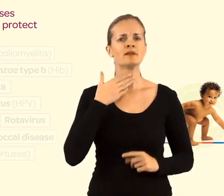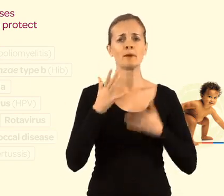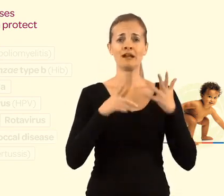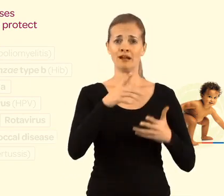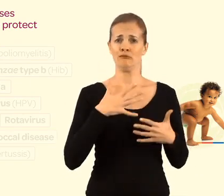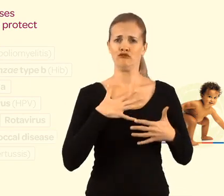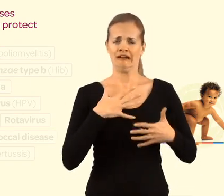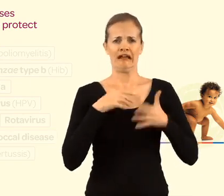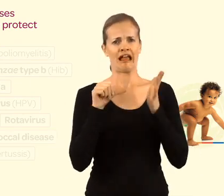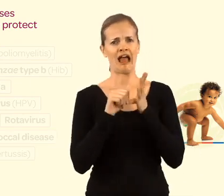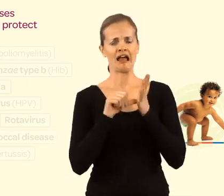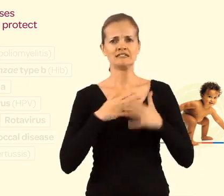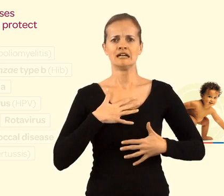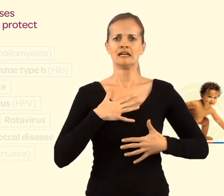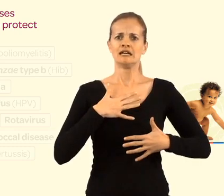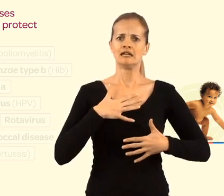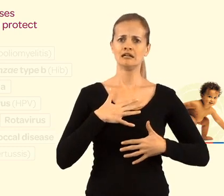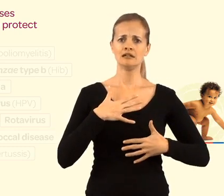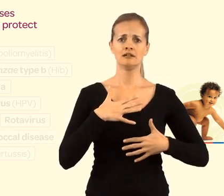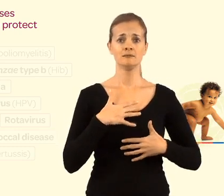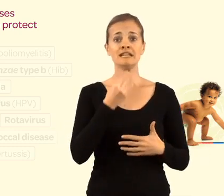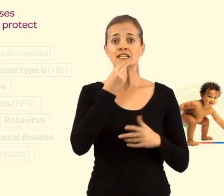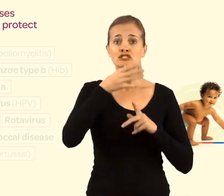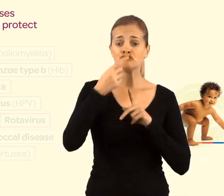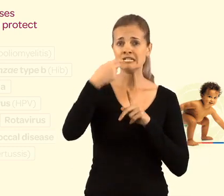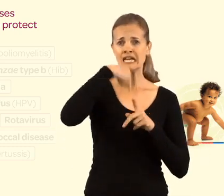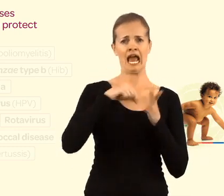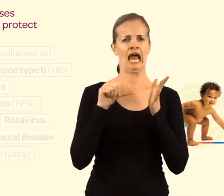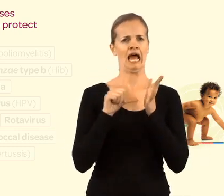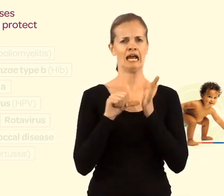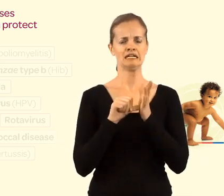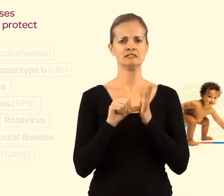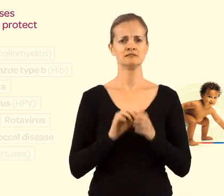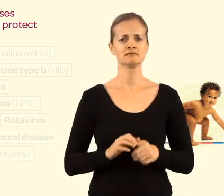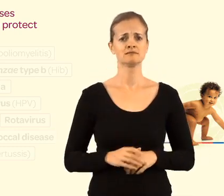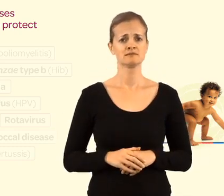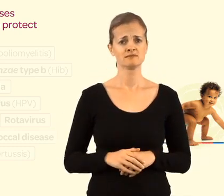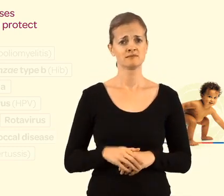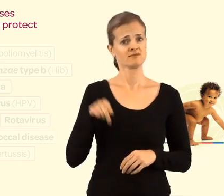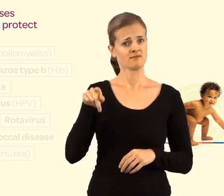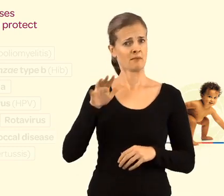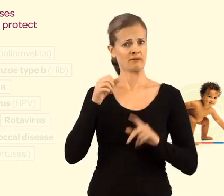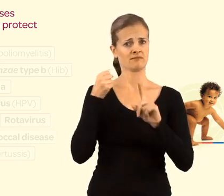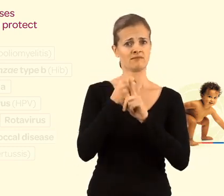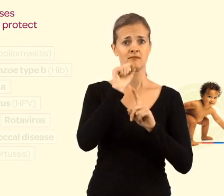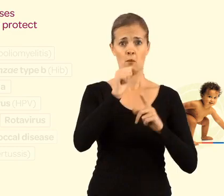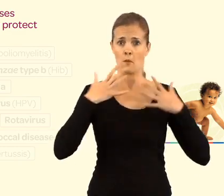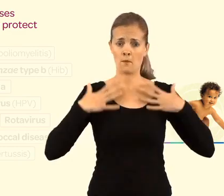Diphtheria. Diphtheria is a throat infection. It makes it hard to breathe or swallow. Diphtheria